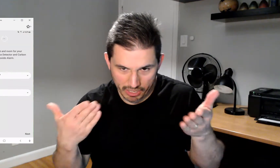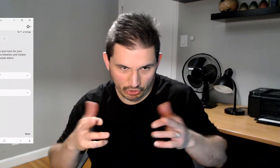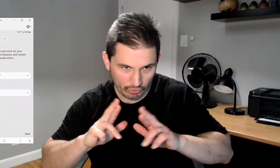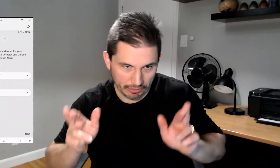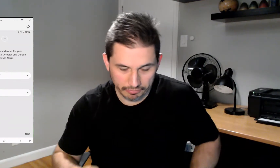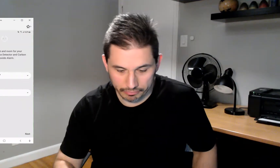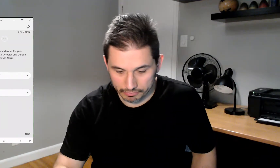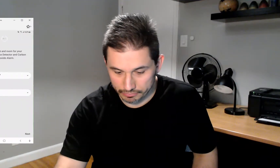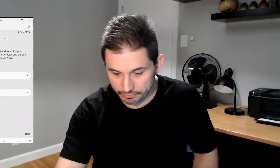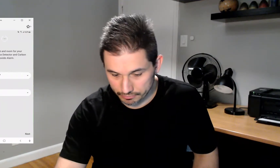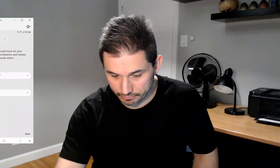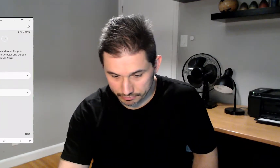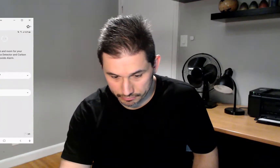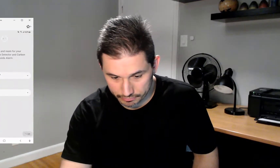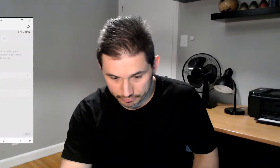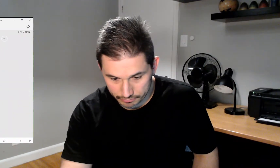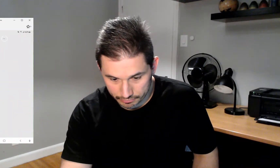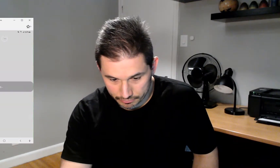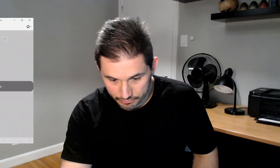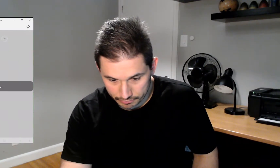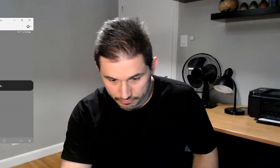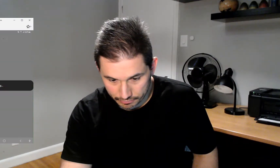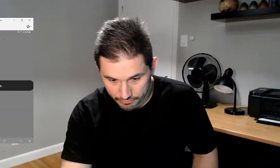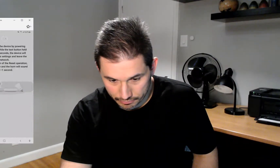And the room's there and ready.